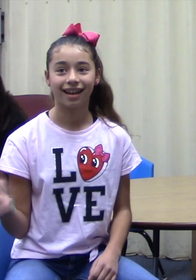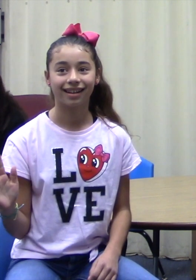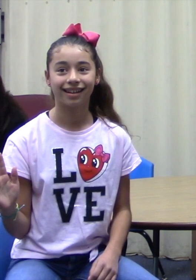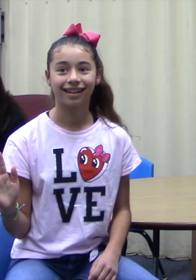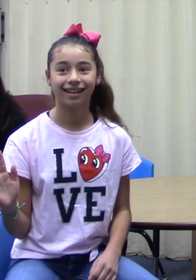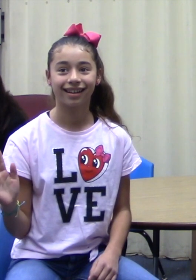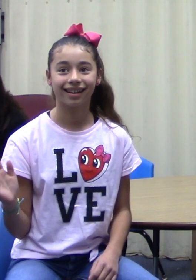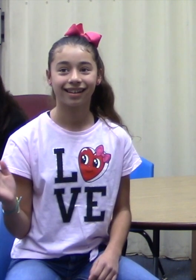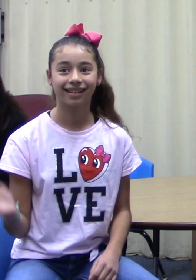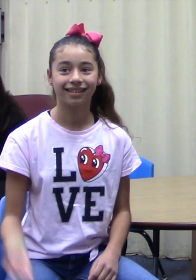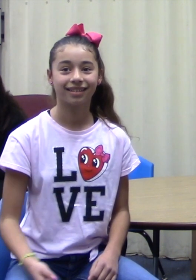And that's it.